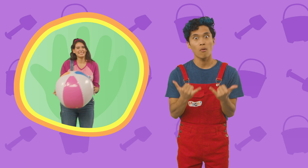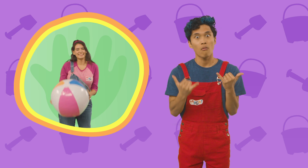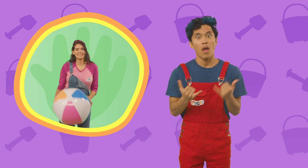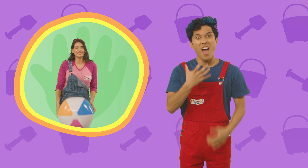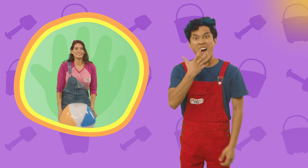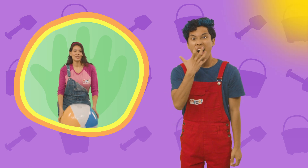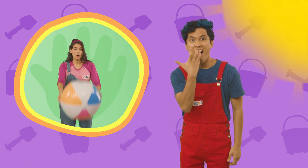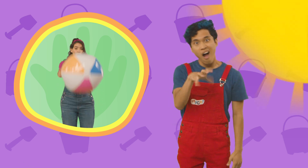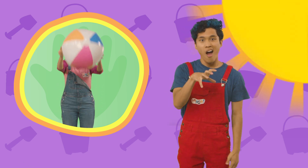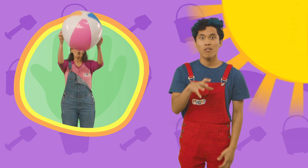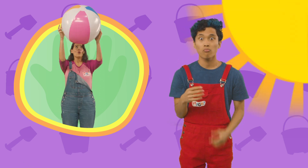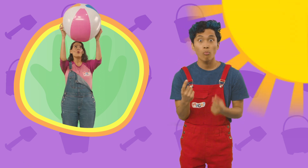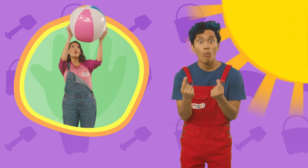Today is hot, so